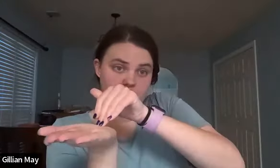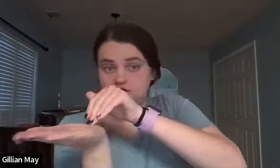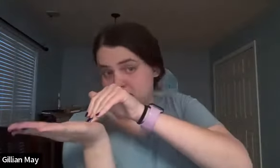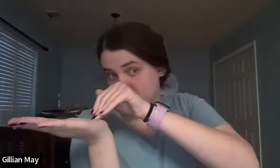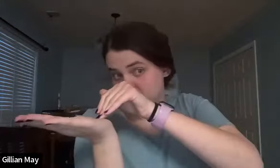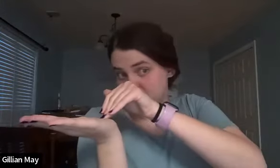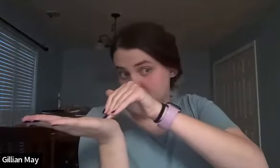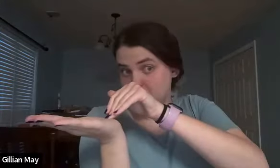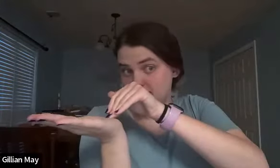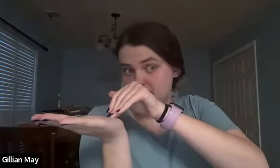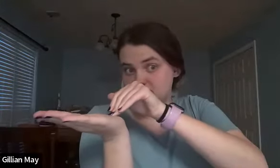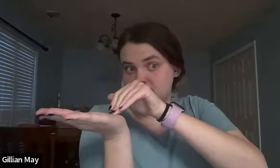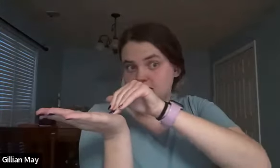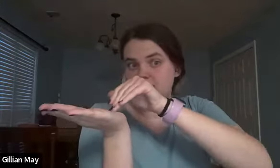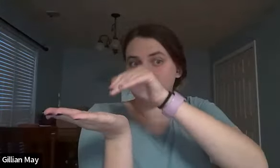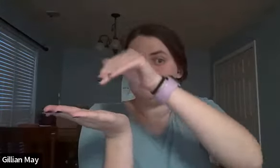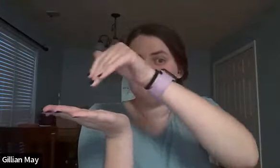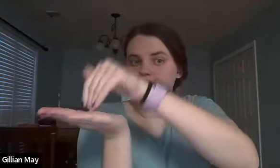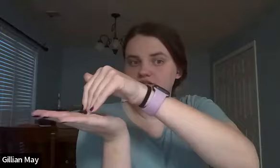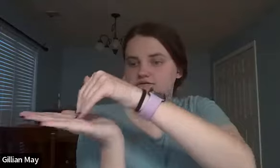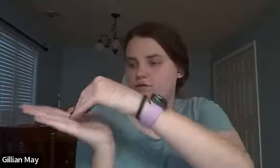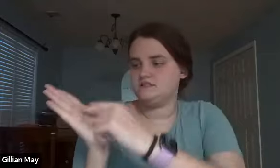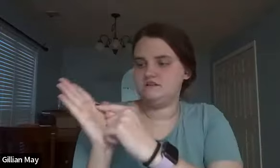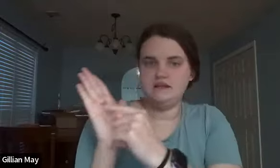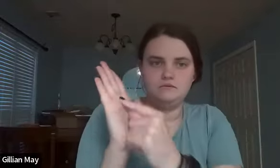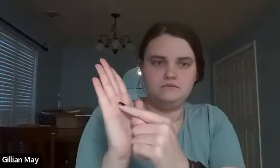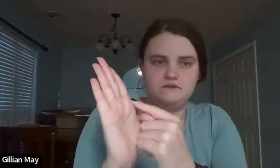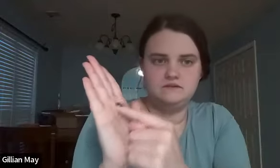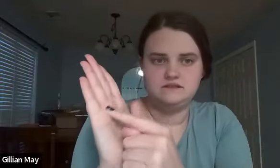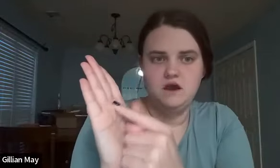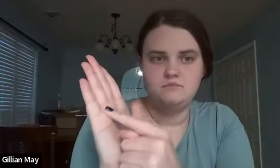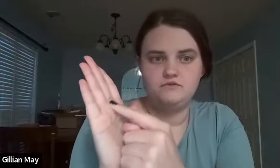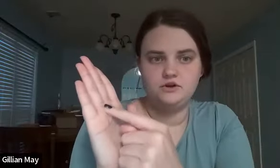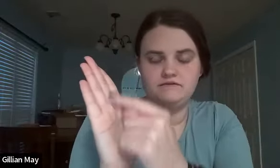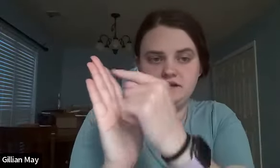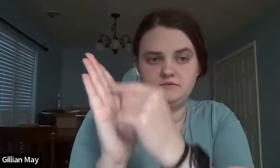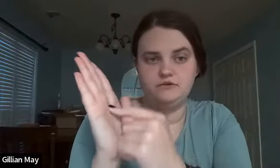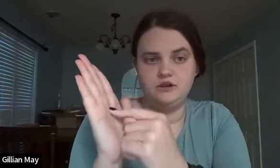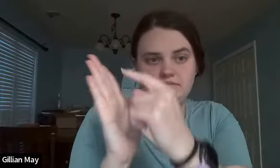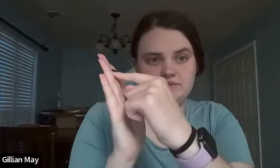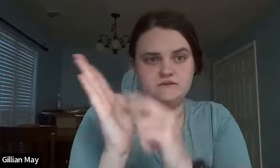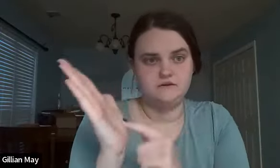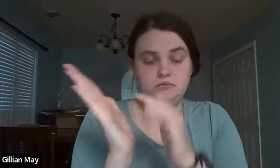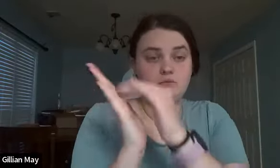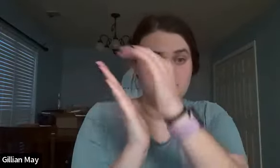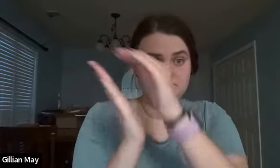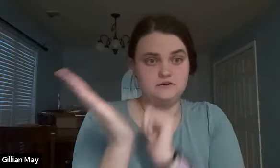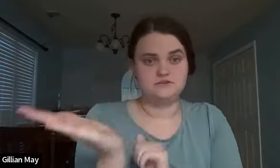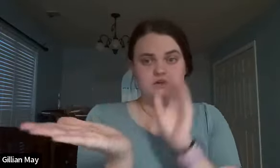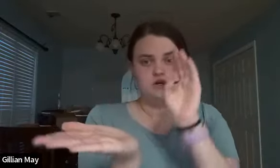do your bounce on here for 1,000, and you're going to bounce it forward to like the top before your hand becomes finger, your palm becomes fingers.